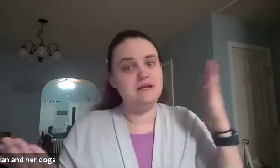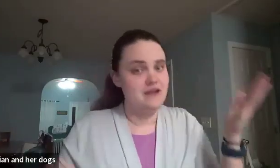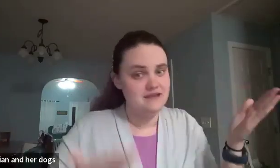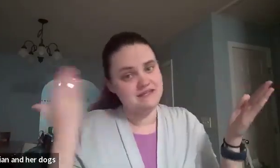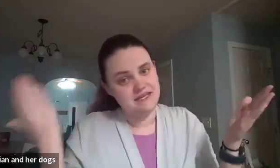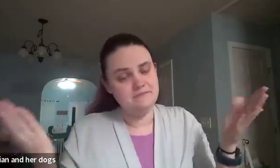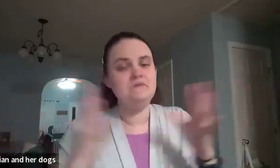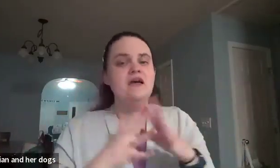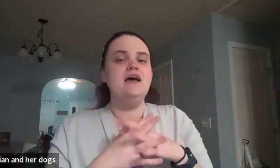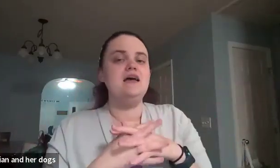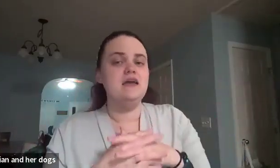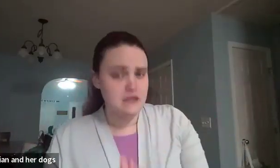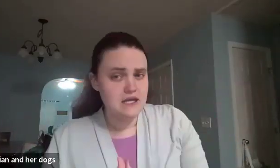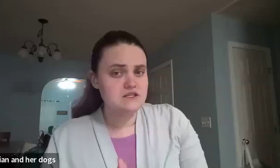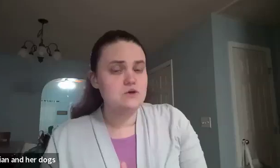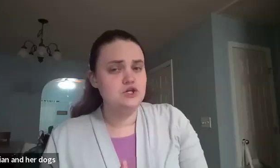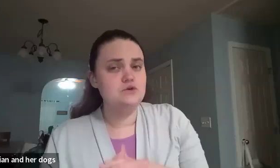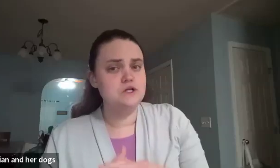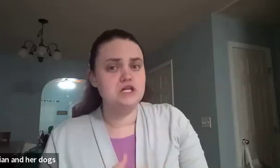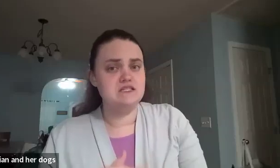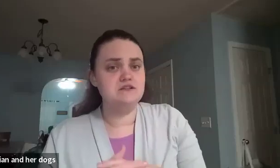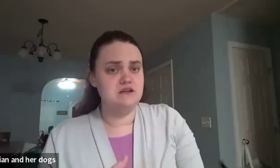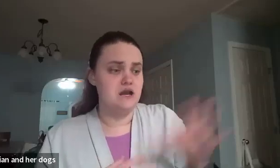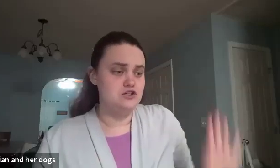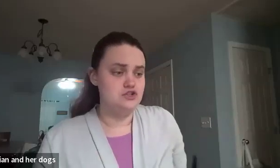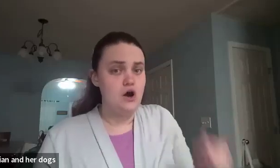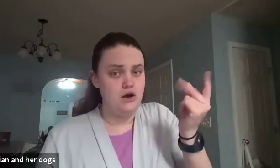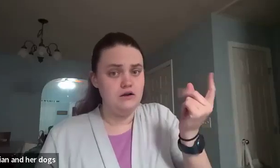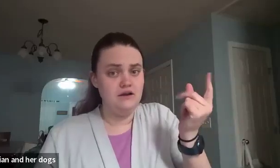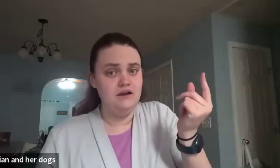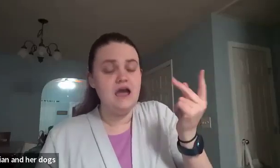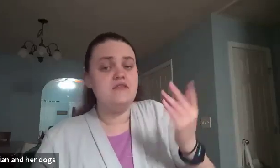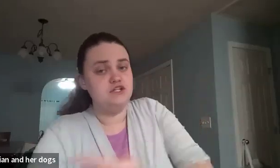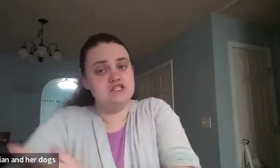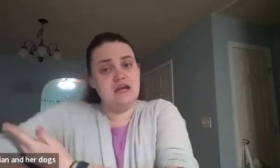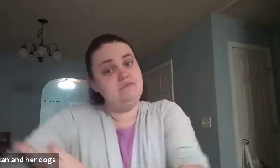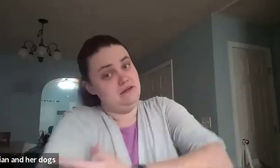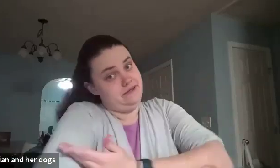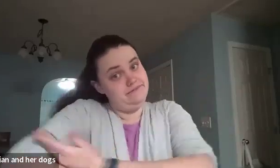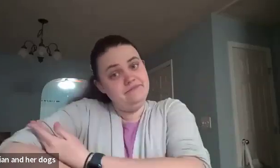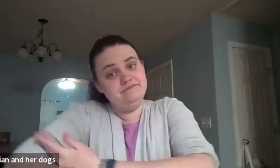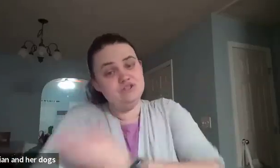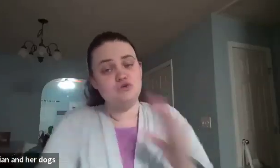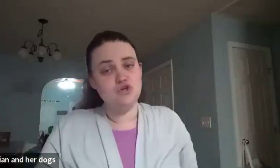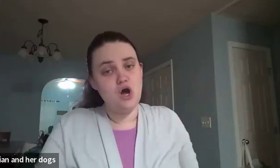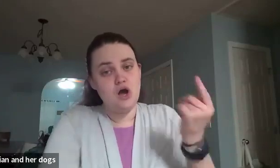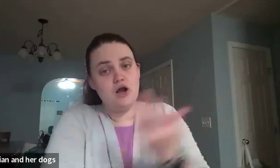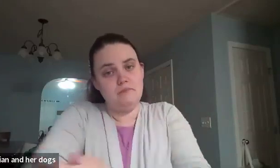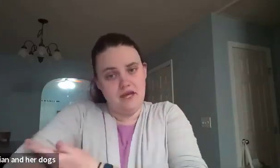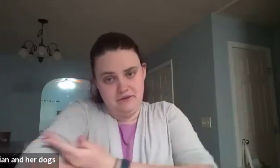being a cat, it's a kitten. In ASL, you would just still sign dog and then you just add baby. So dog,